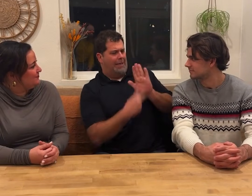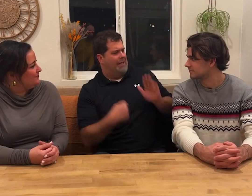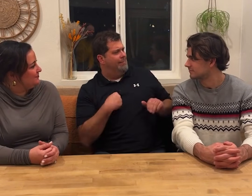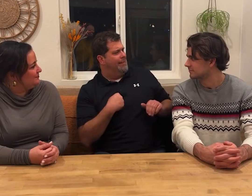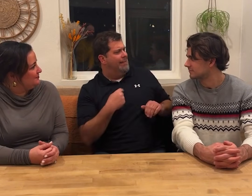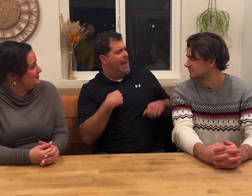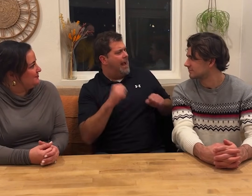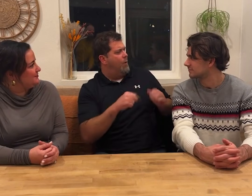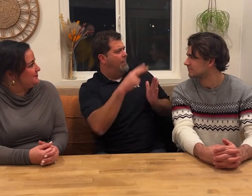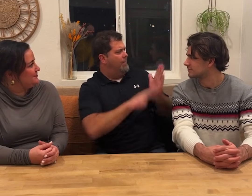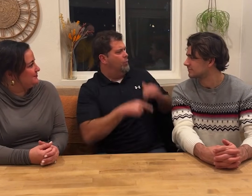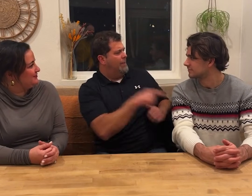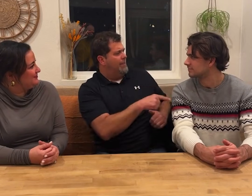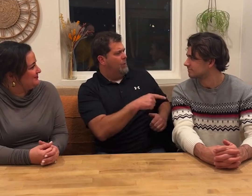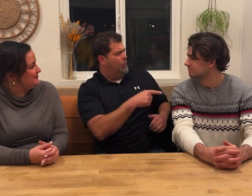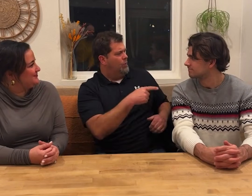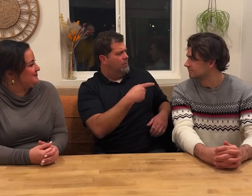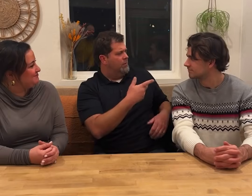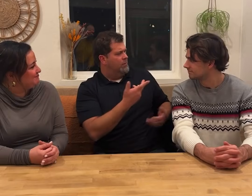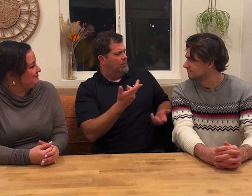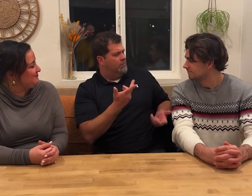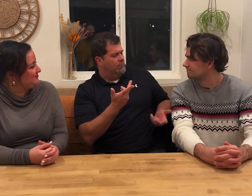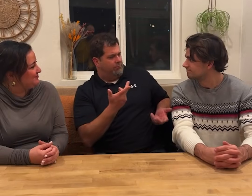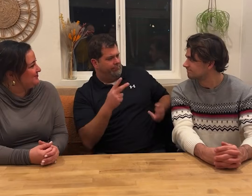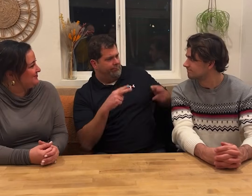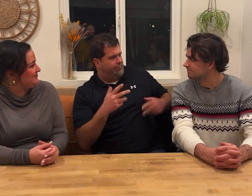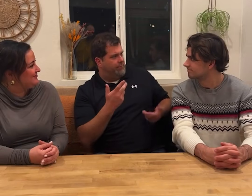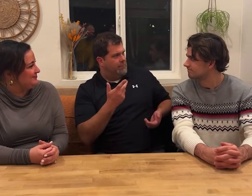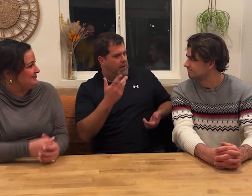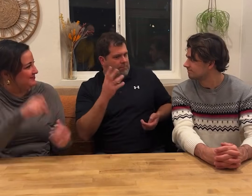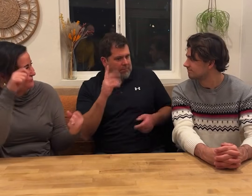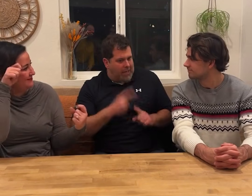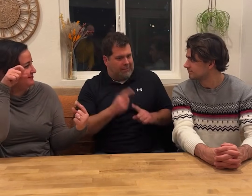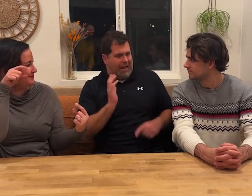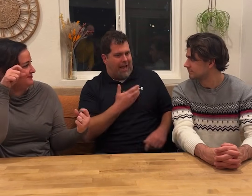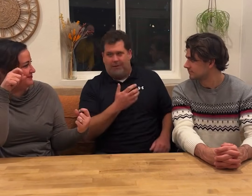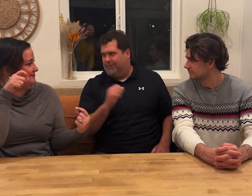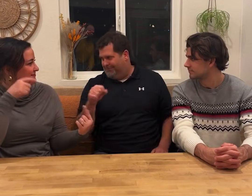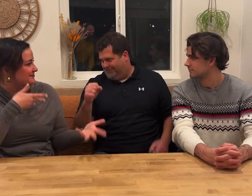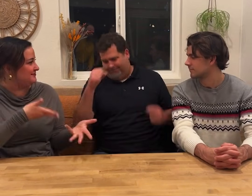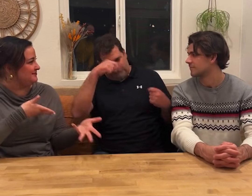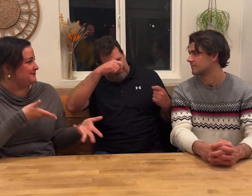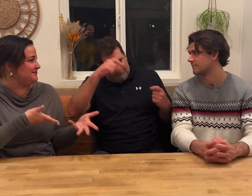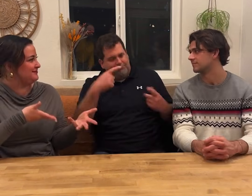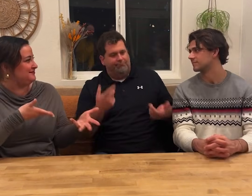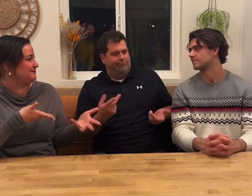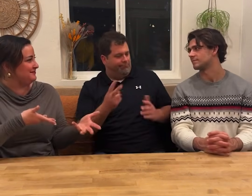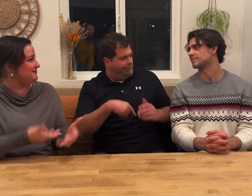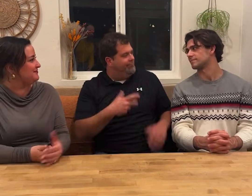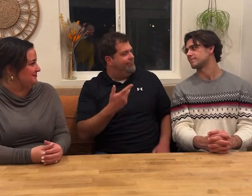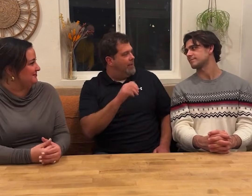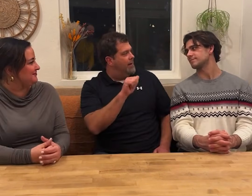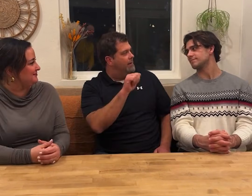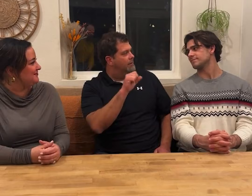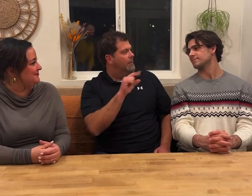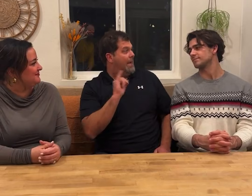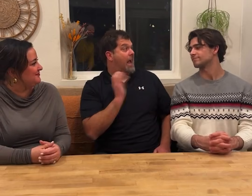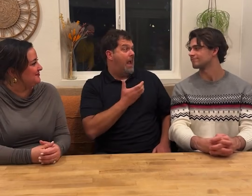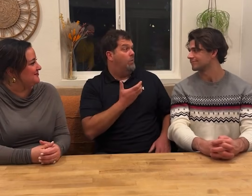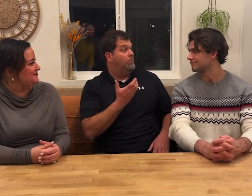And you were just so able to read me. I was able to read you. It went both ways. You guys were just in sync the whole time.